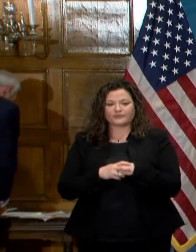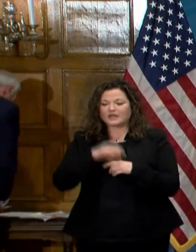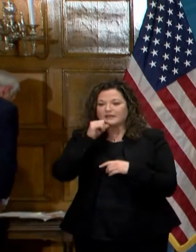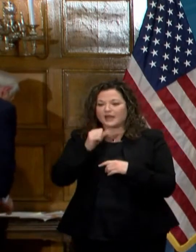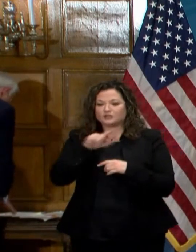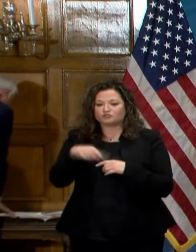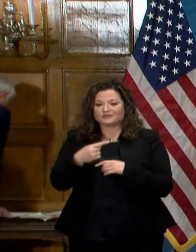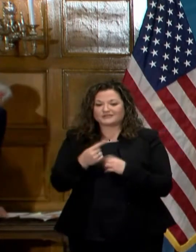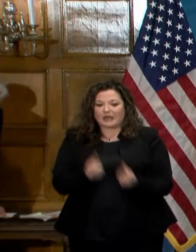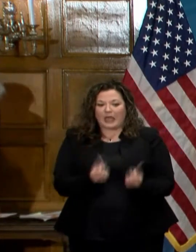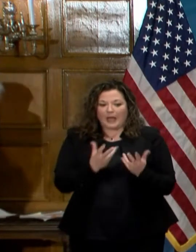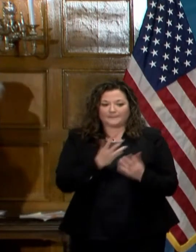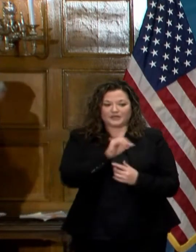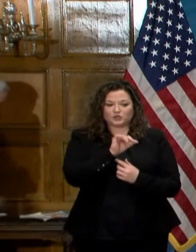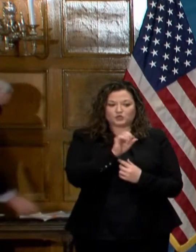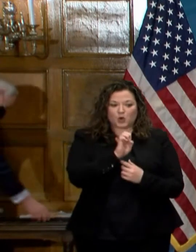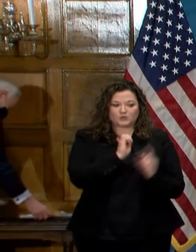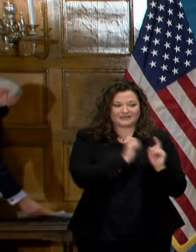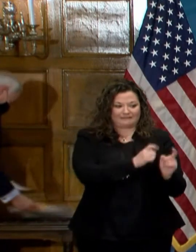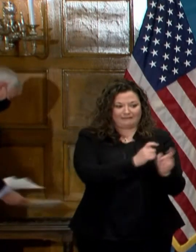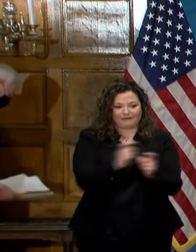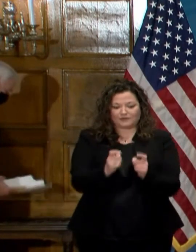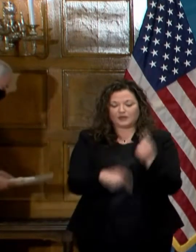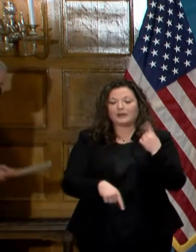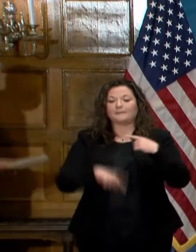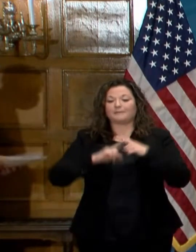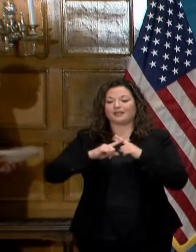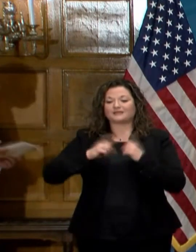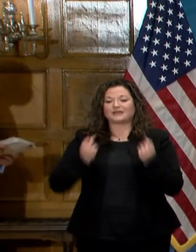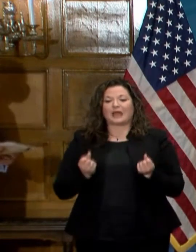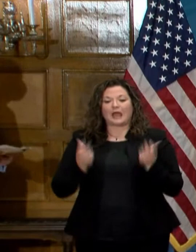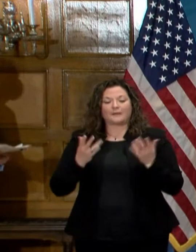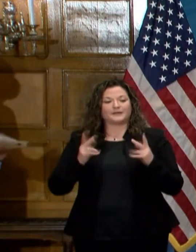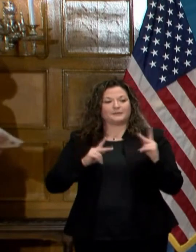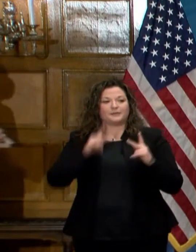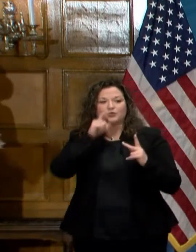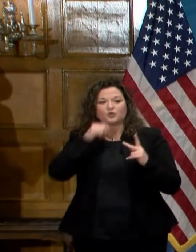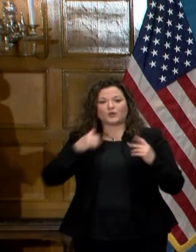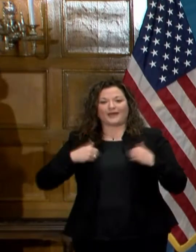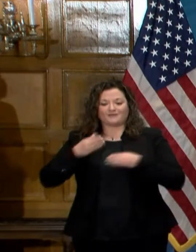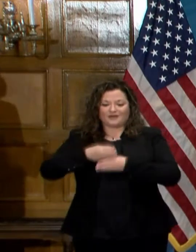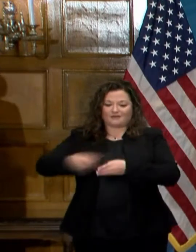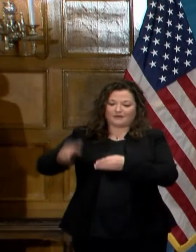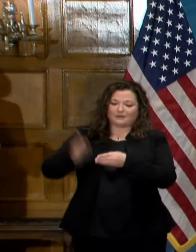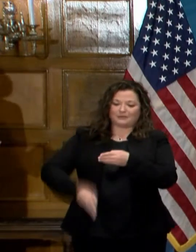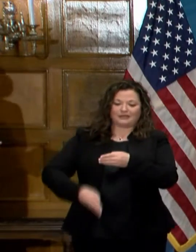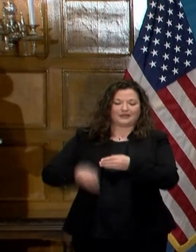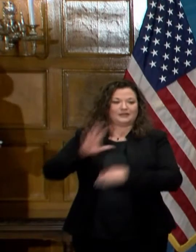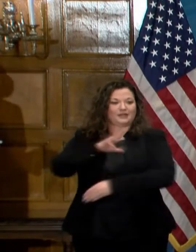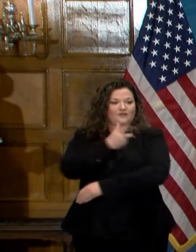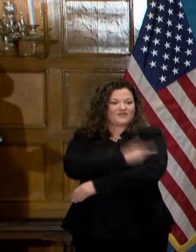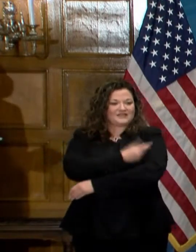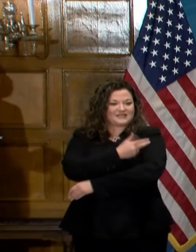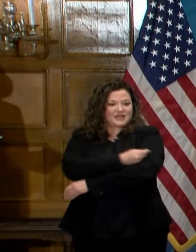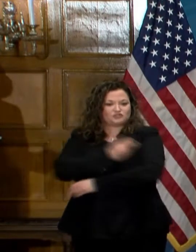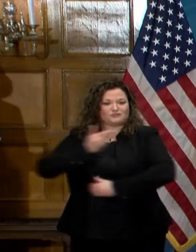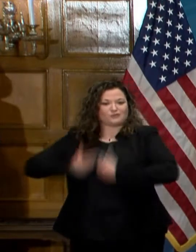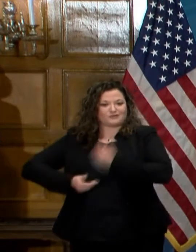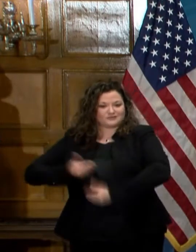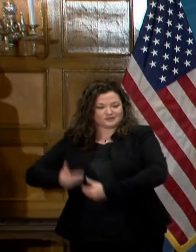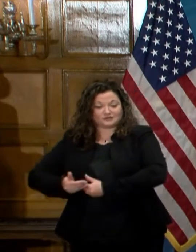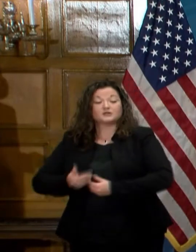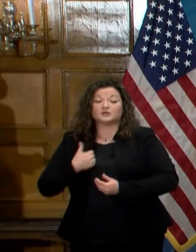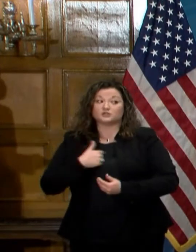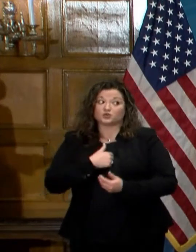giving, but you also want to look at how many people have completed the immunization schedule. So again, I will rely very heavily